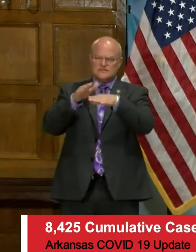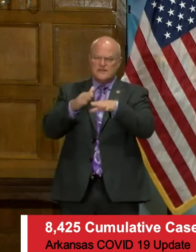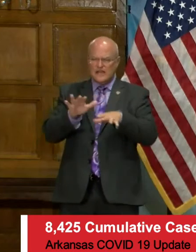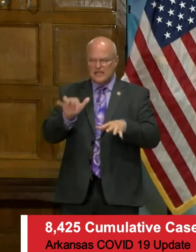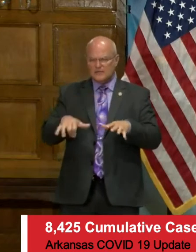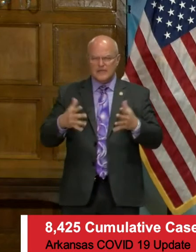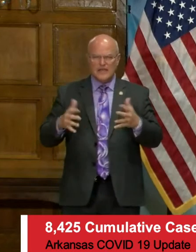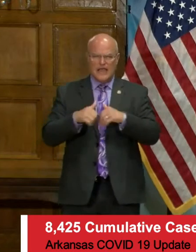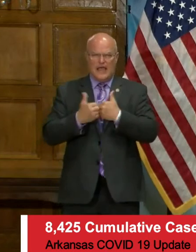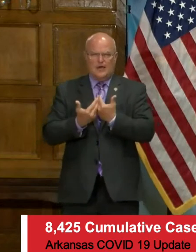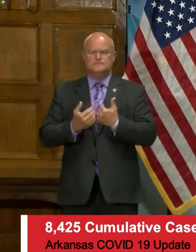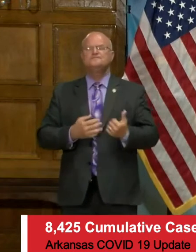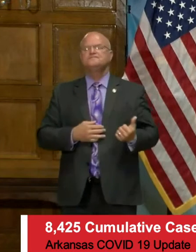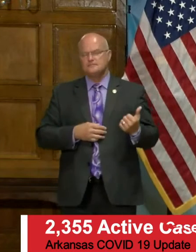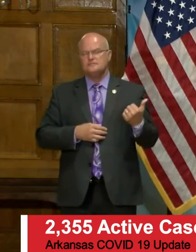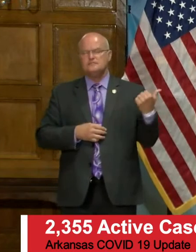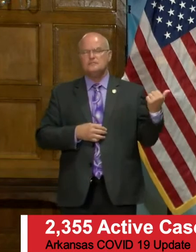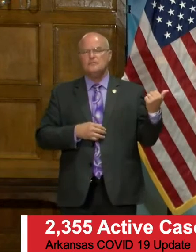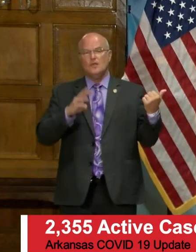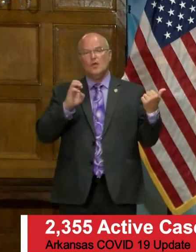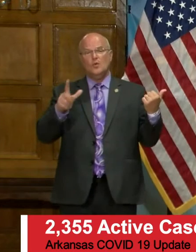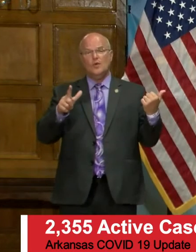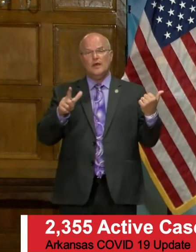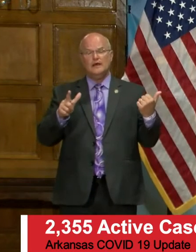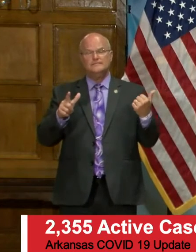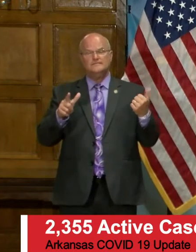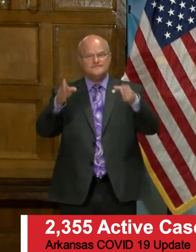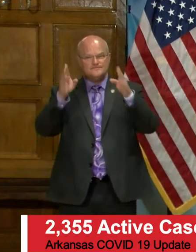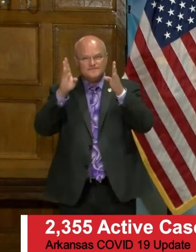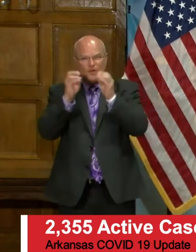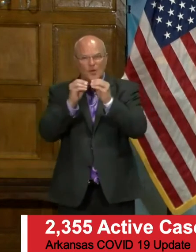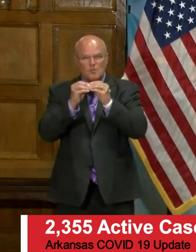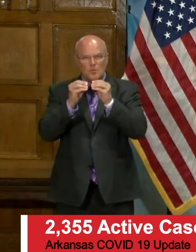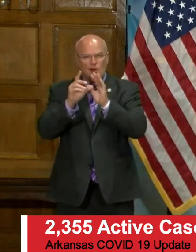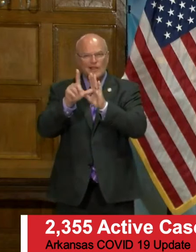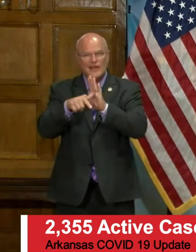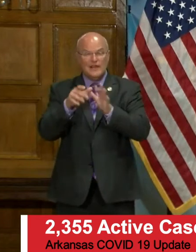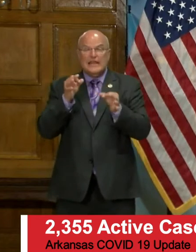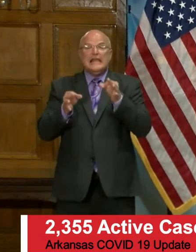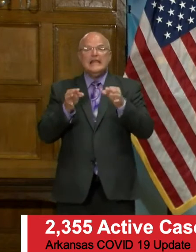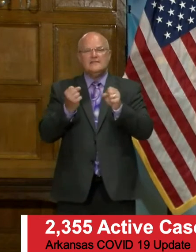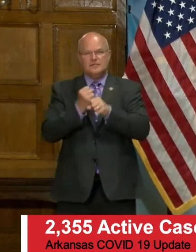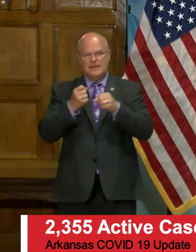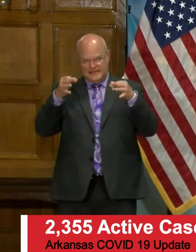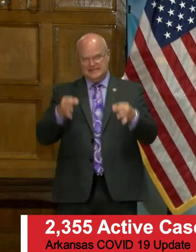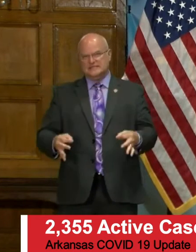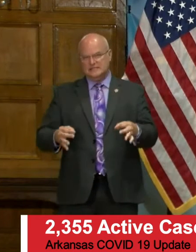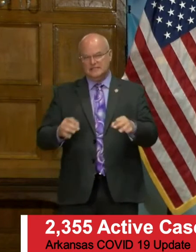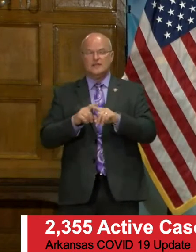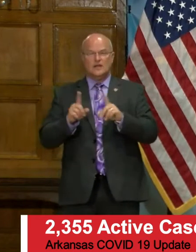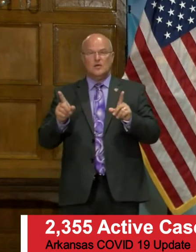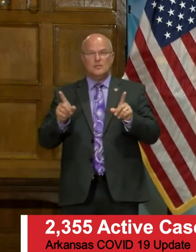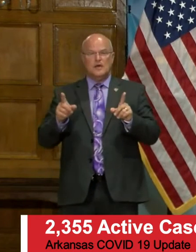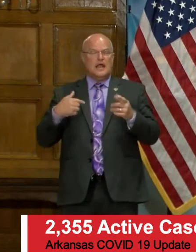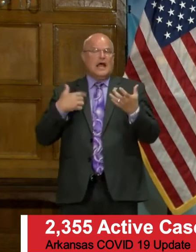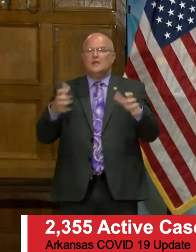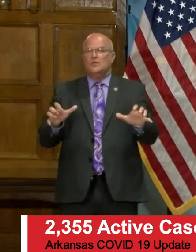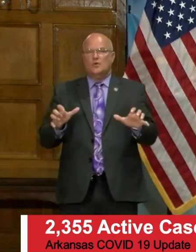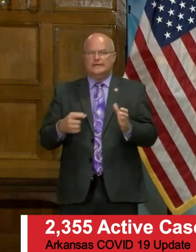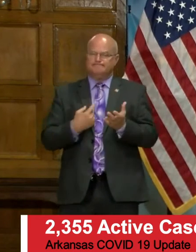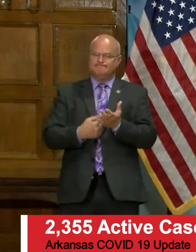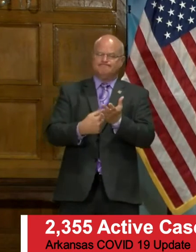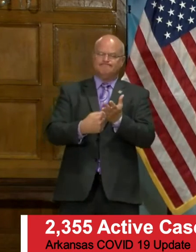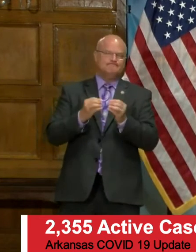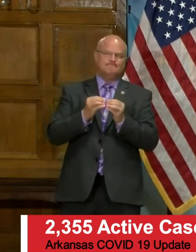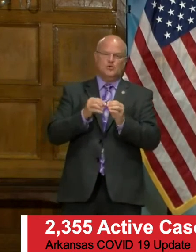that way? Well, stay tuned. There'll be more on that later if we make that judgment, but I don't want to get